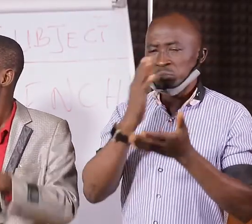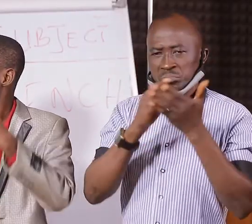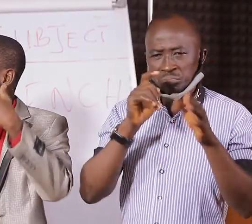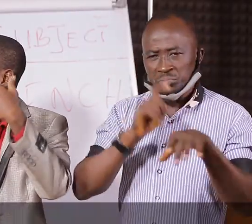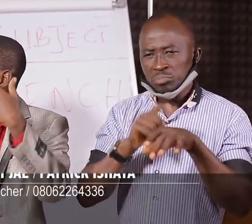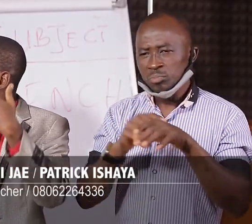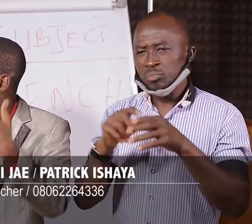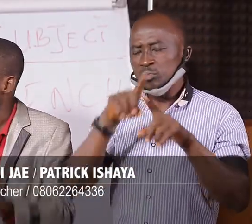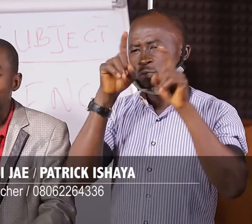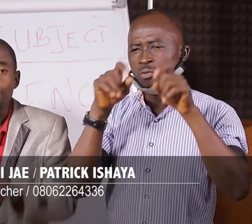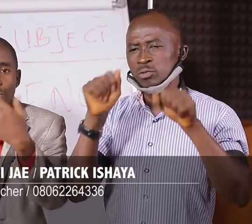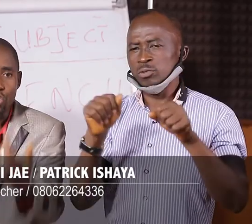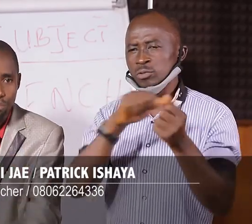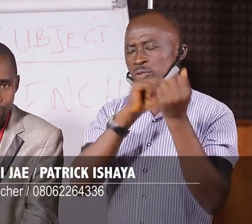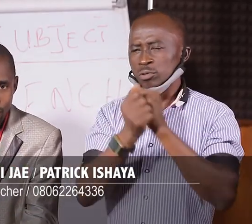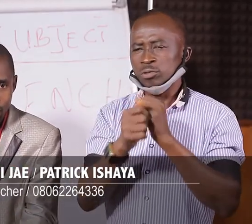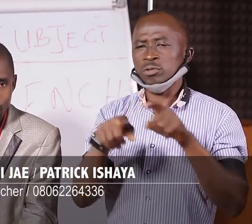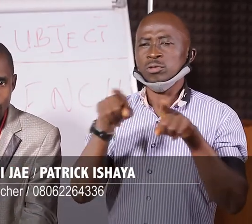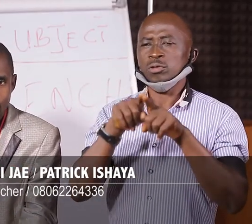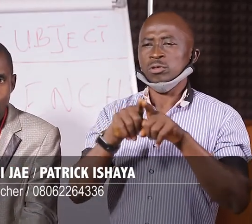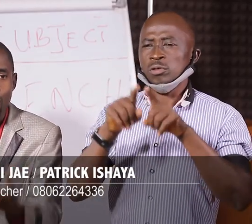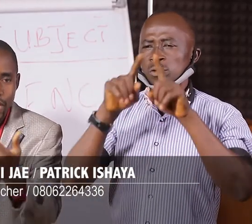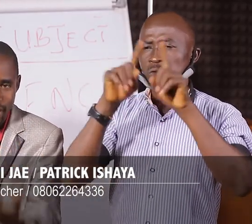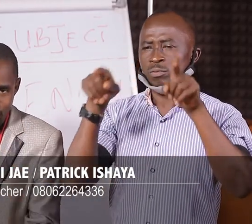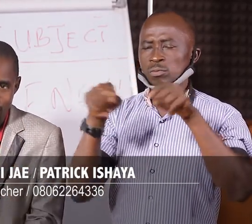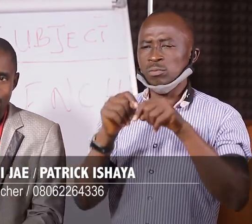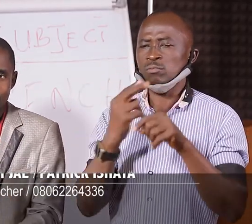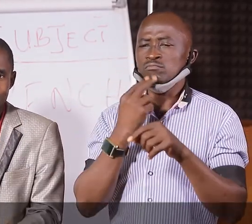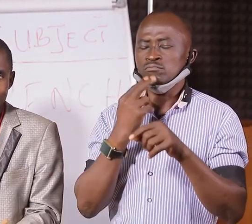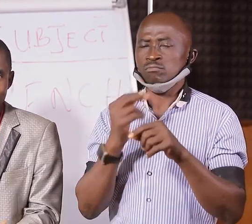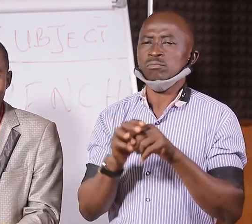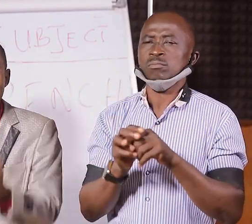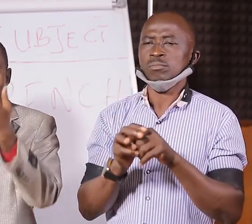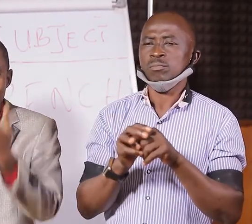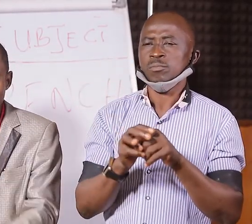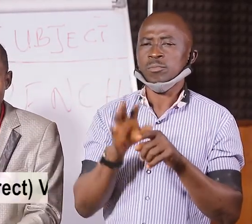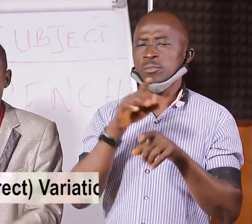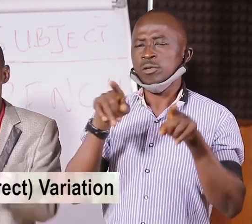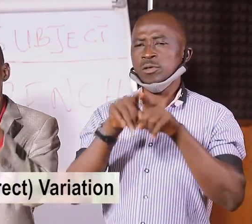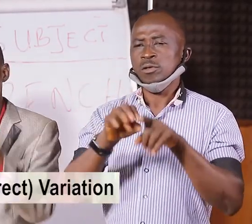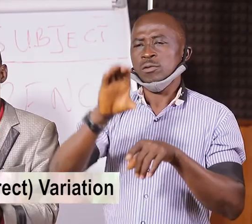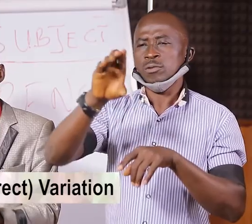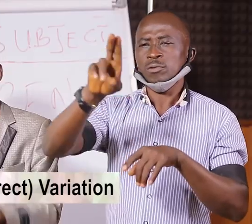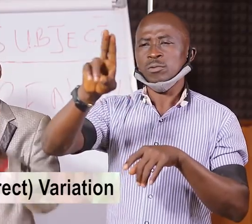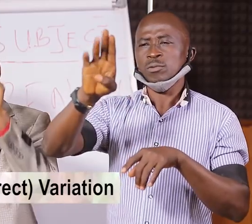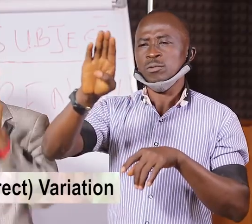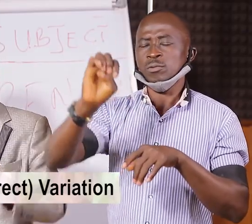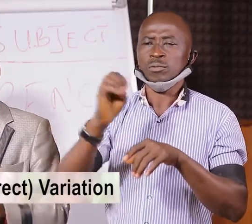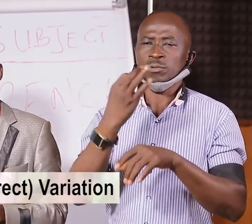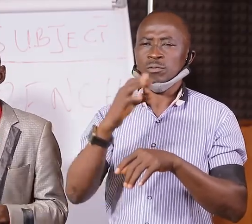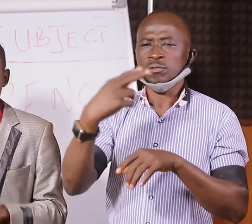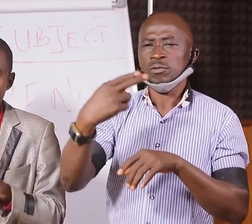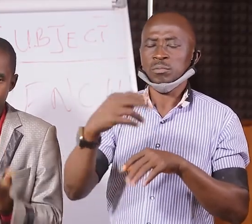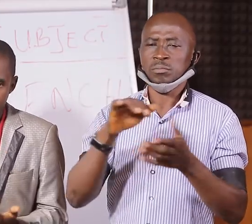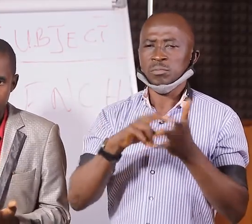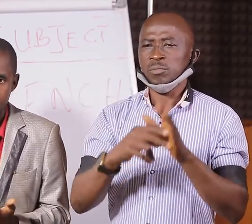to as the cube of H. As the cube of H. Cube of H means H